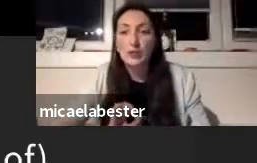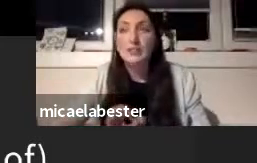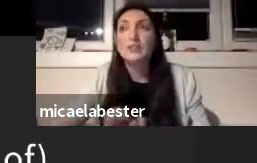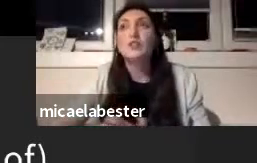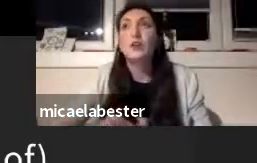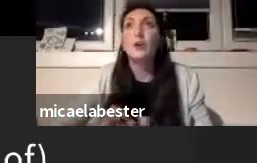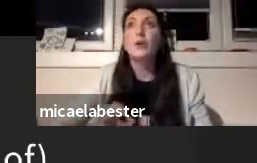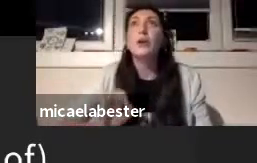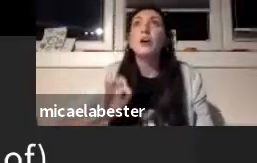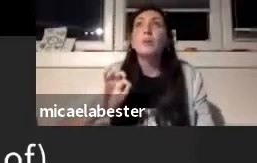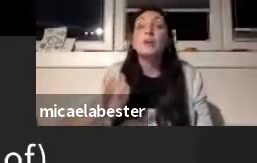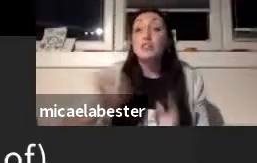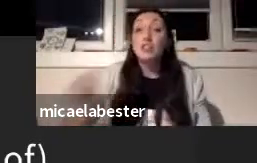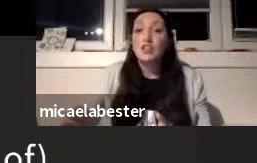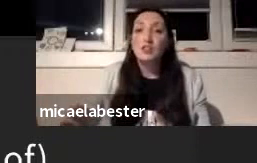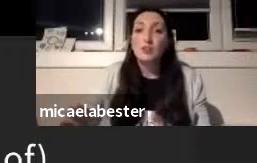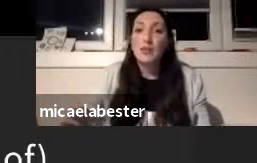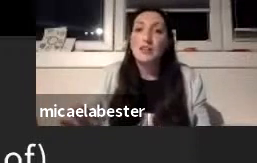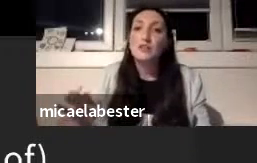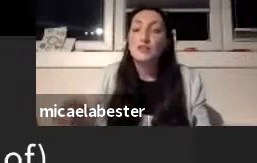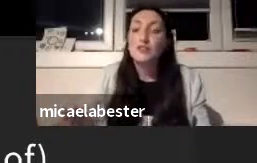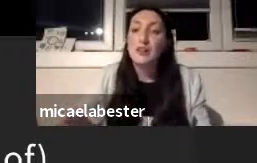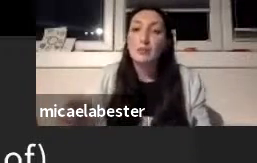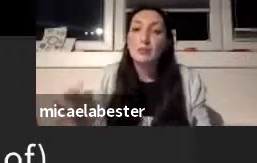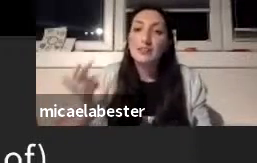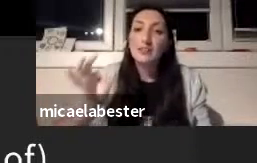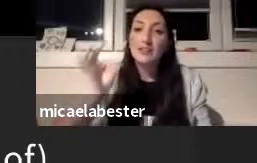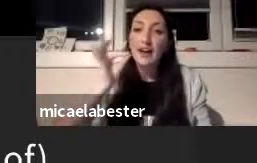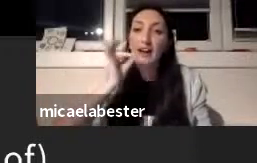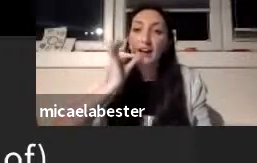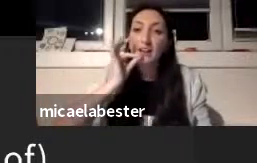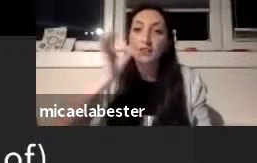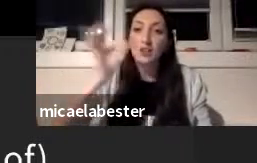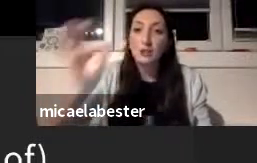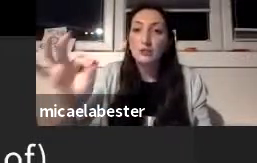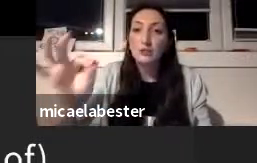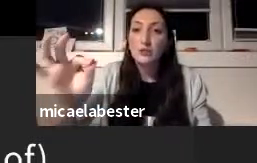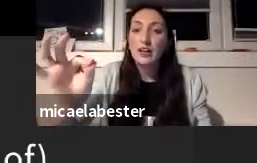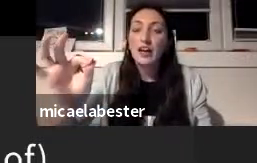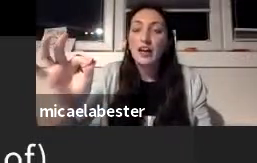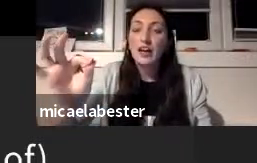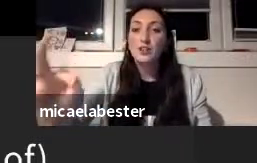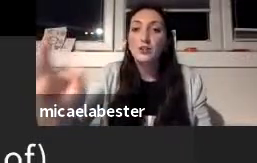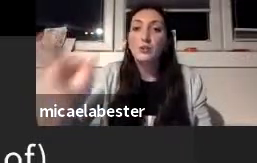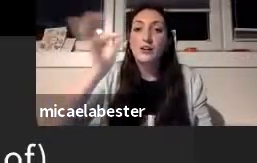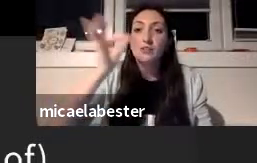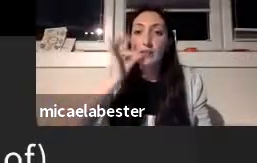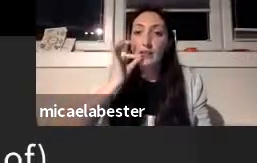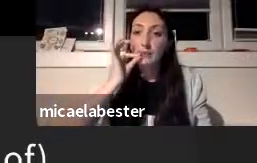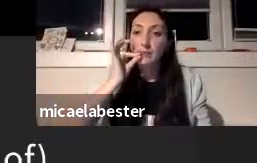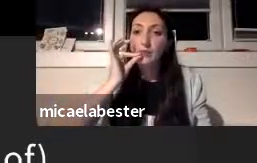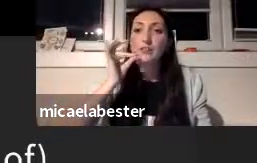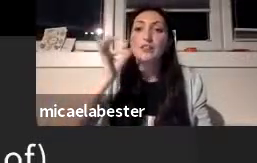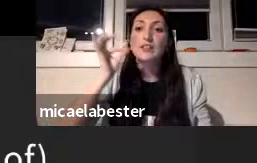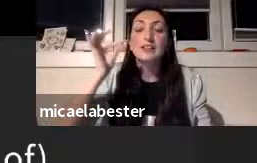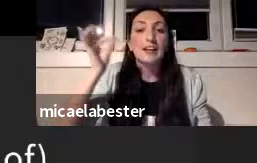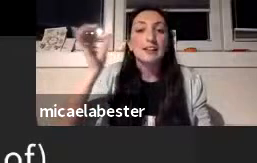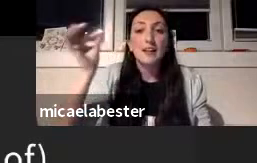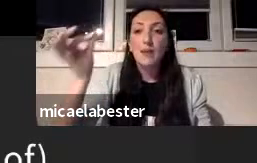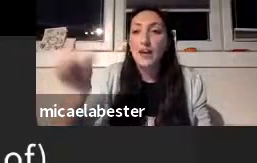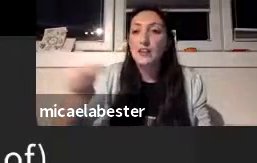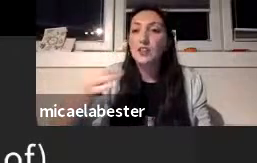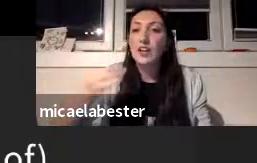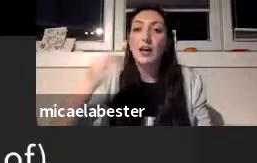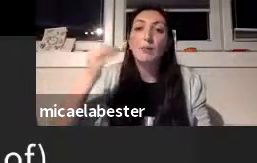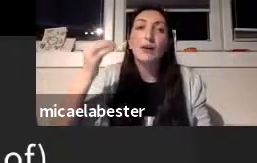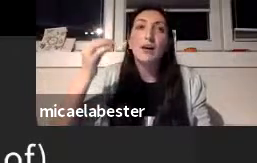also important. So because it changes the meaning. So for example, this is I ask you and you ask me. So it's the exact